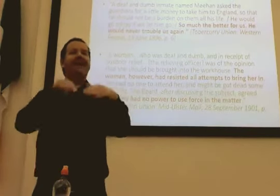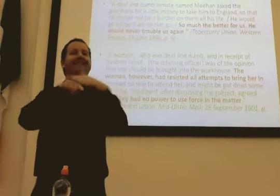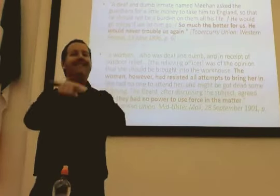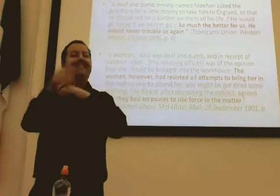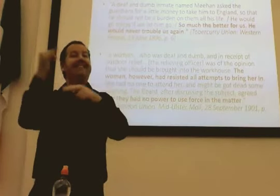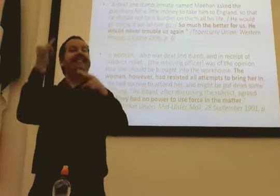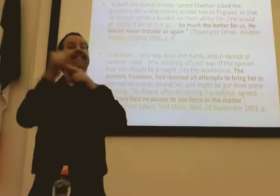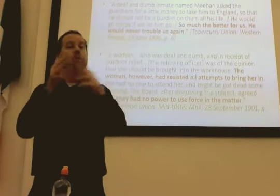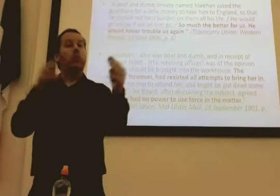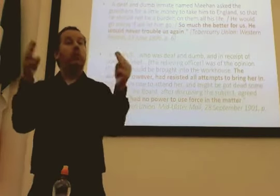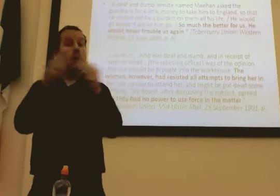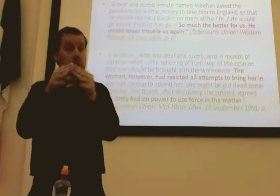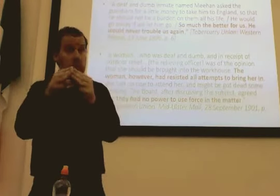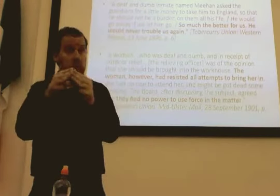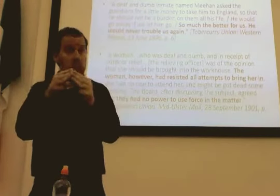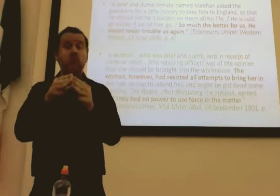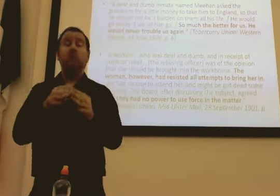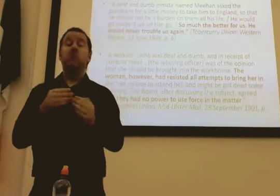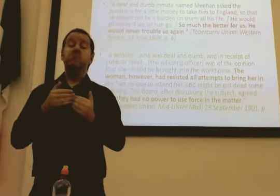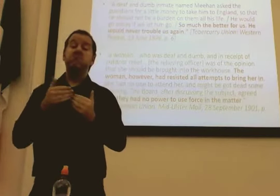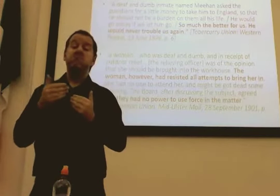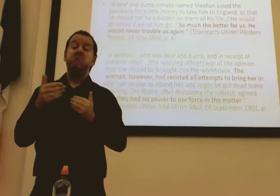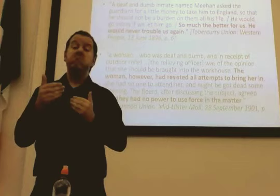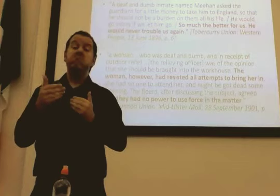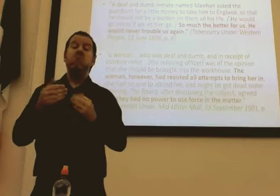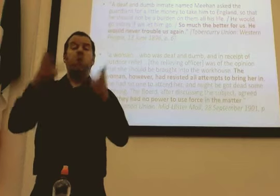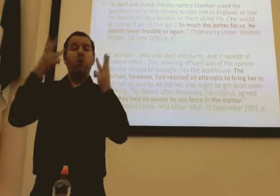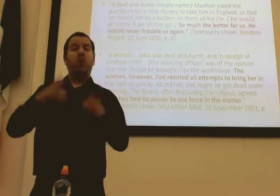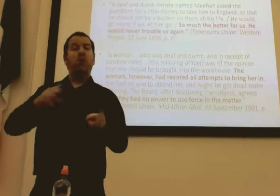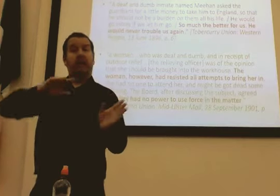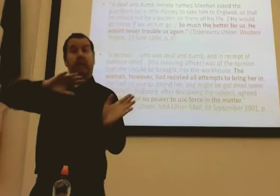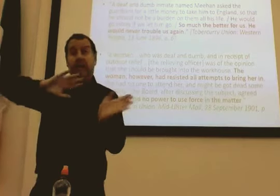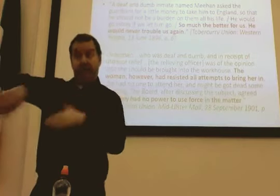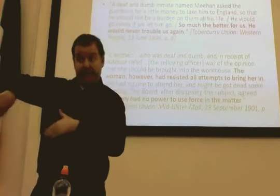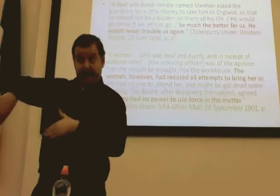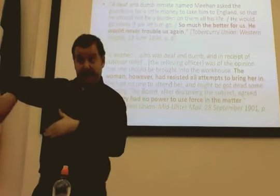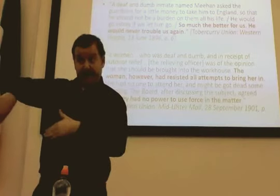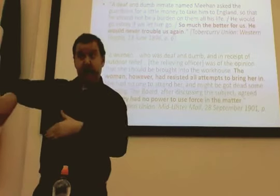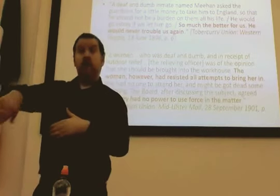Like I said, once you go into the workhouse, you can decide to leave at any time.